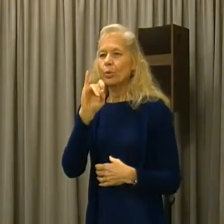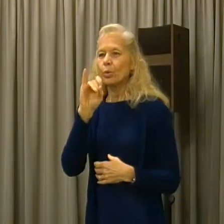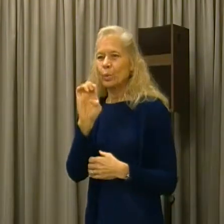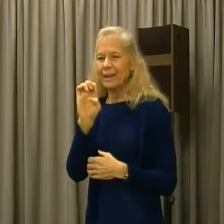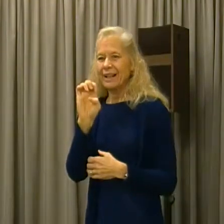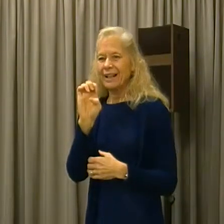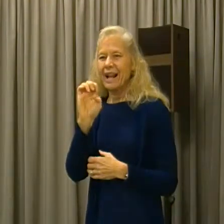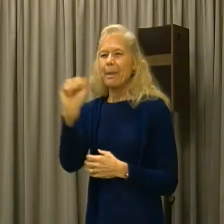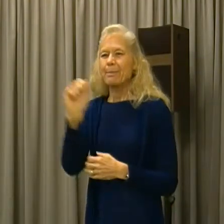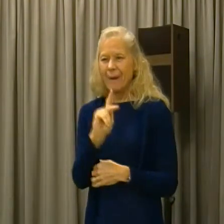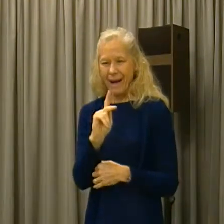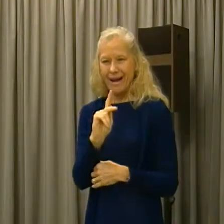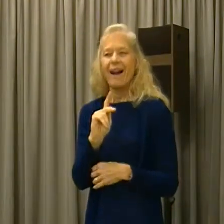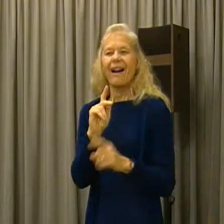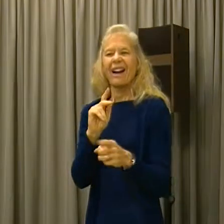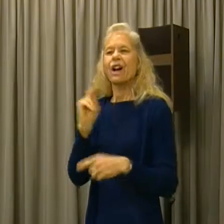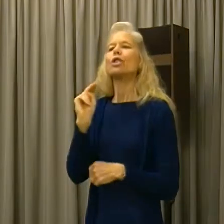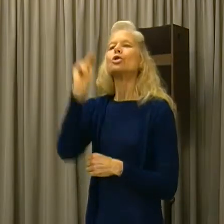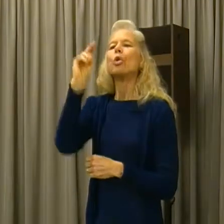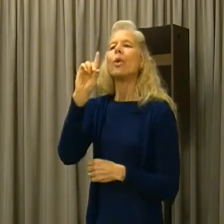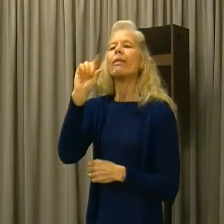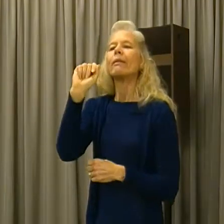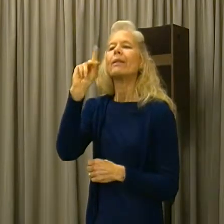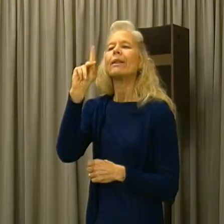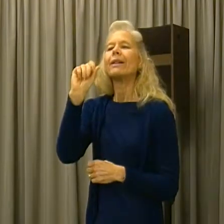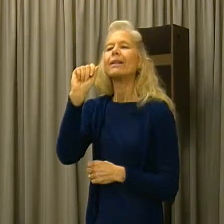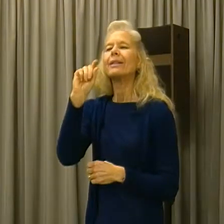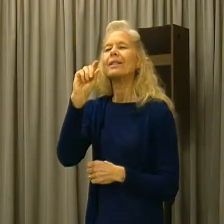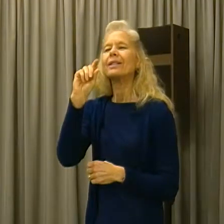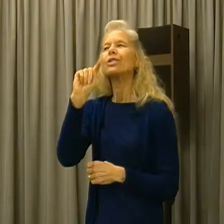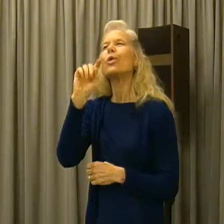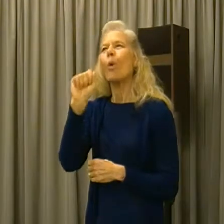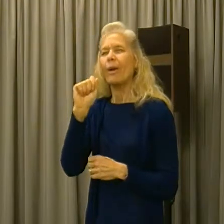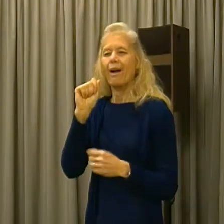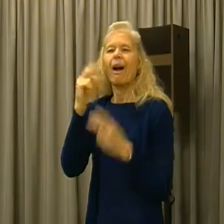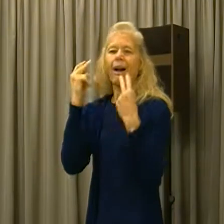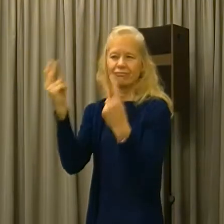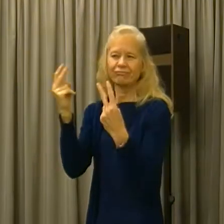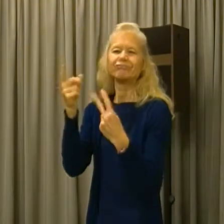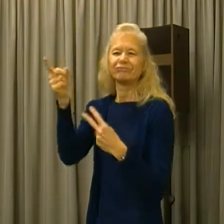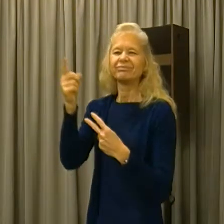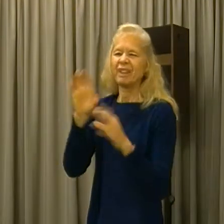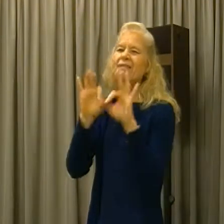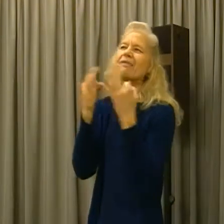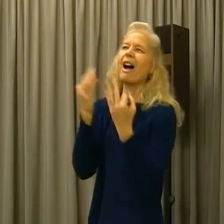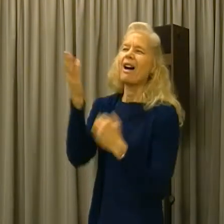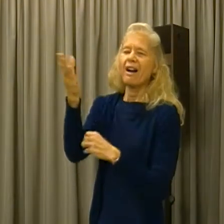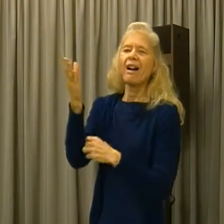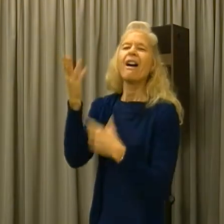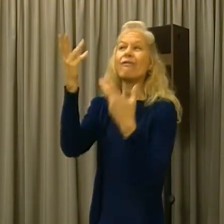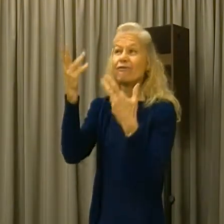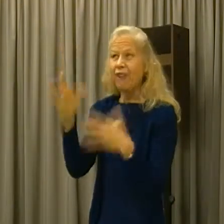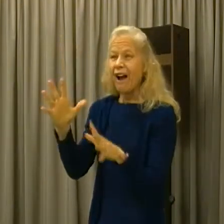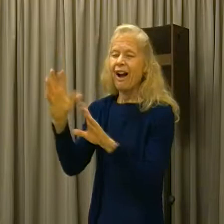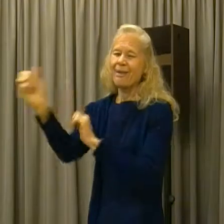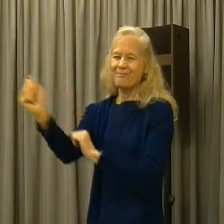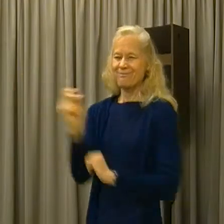And she's glad to be back, and we're thankful for that. Glad to look forward to brought her back safely. Amen. Brother Ron.